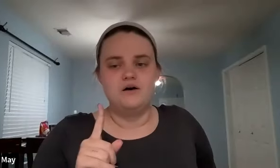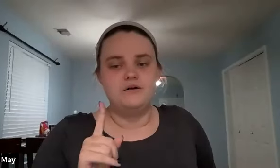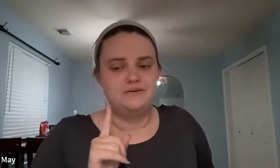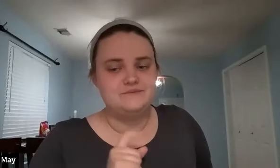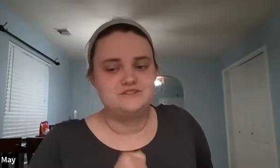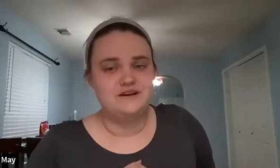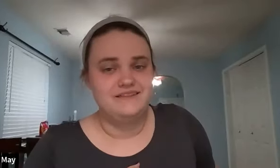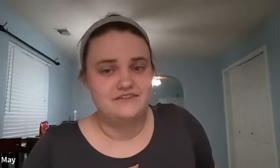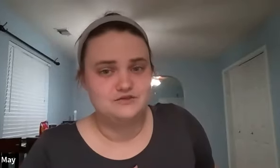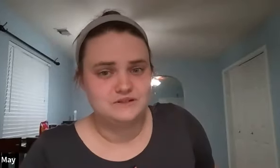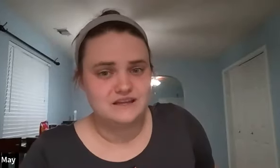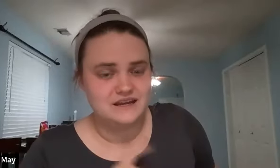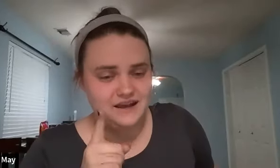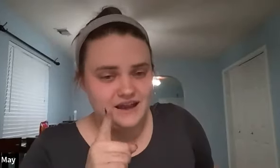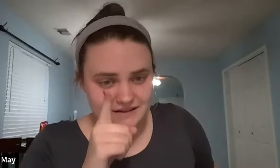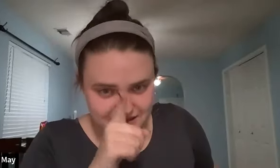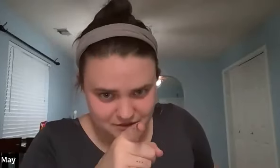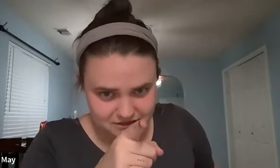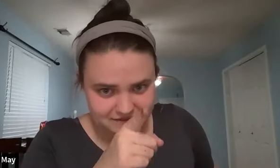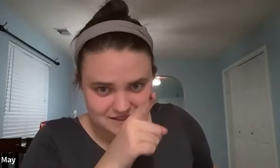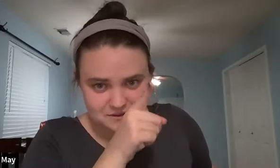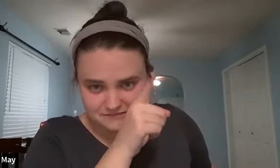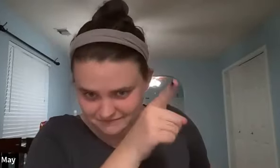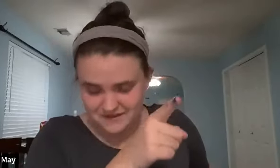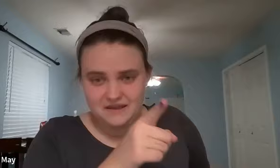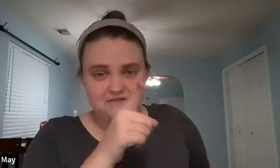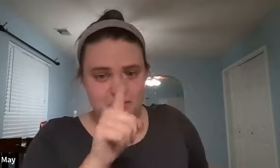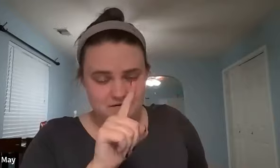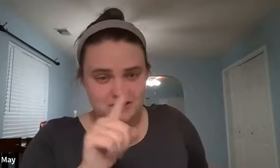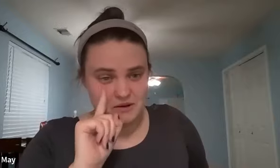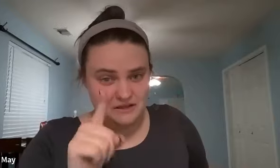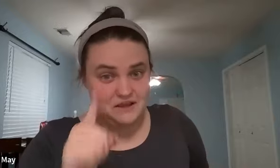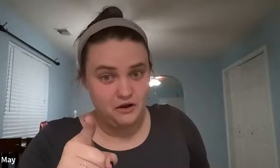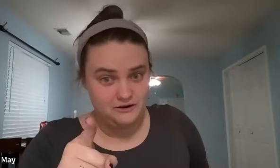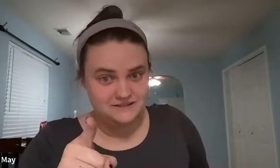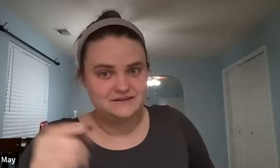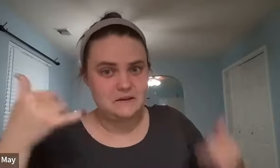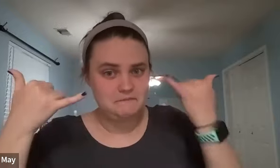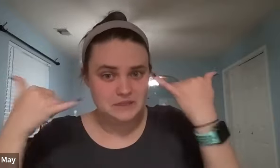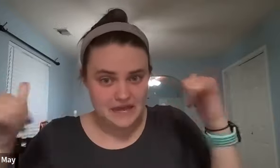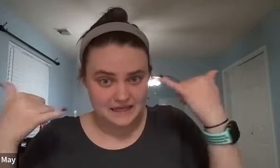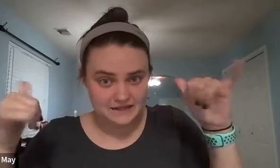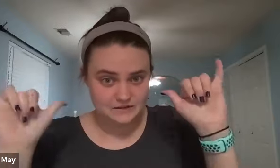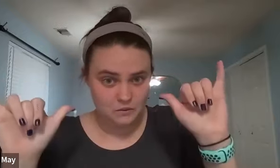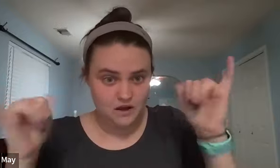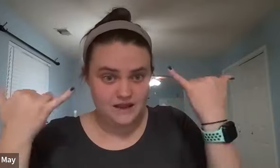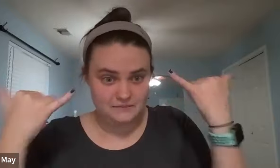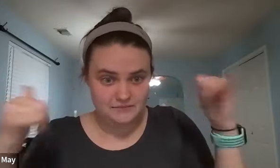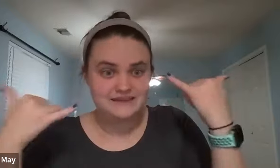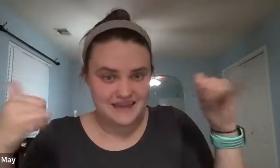Okay, wait, I'm sorry, I lied. There's one sign I gotta add. He will need this one. If you ever talk about playing cards, play, the Y,